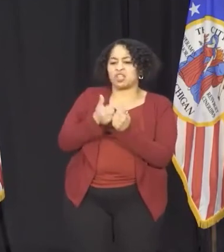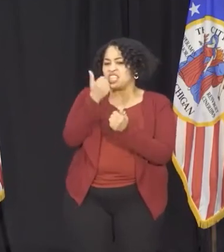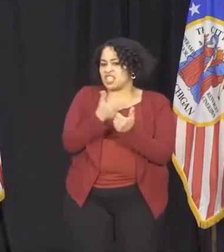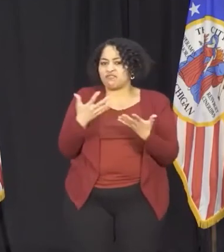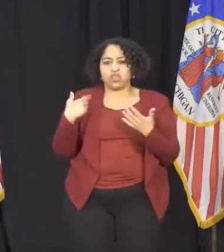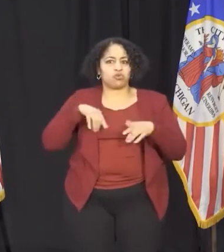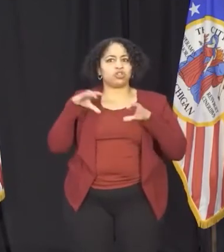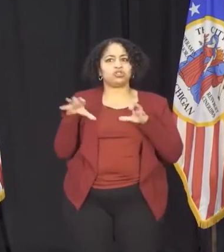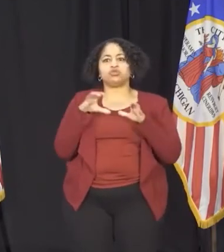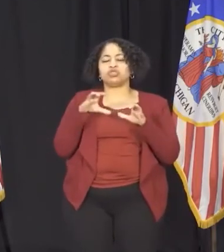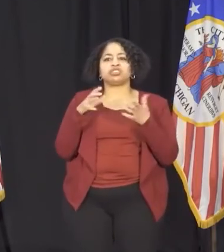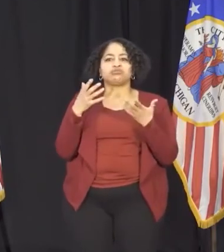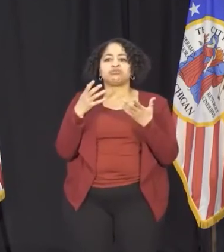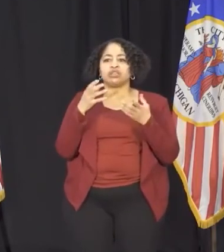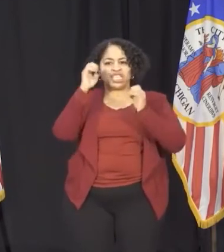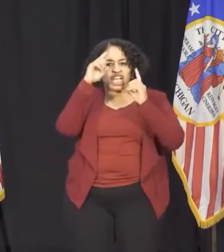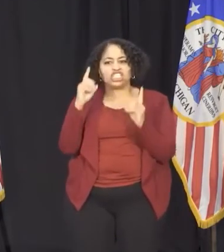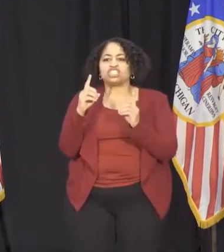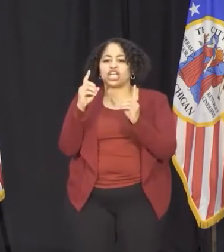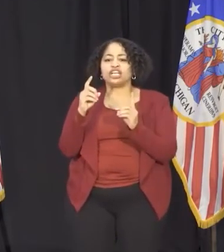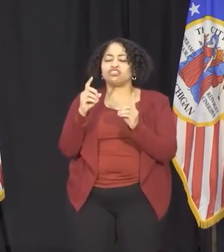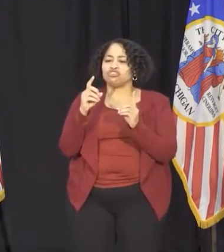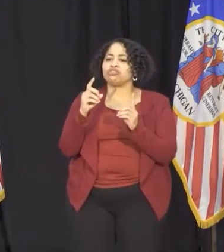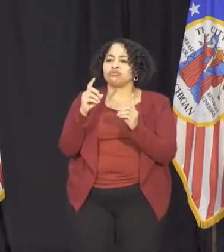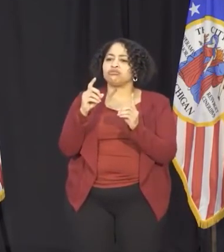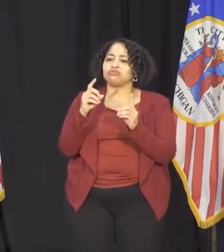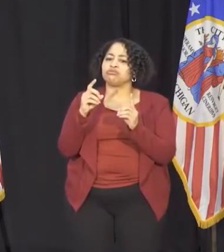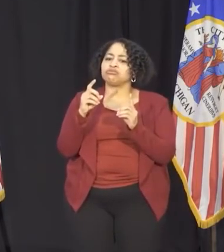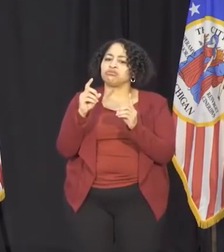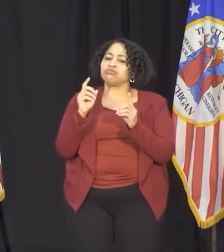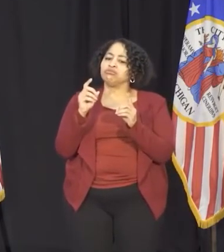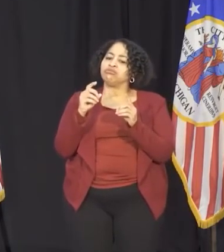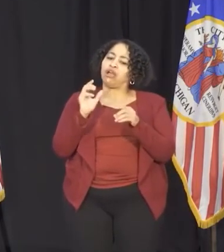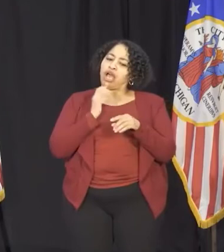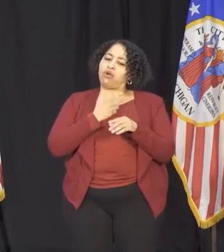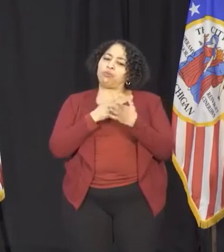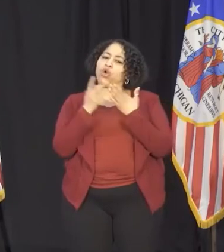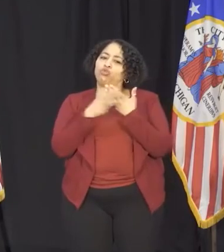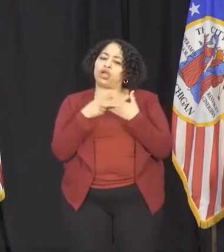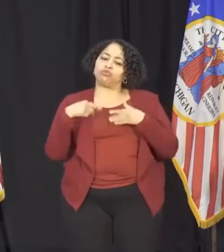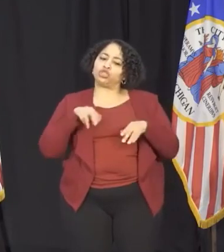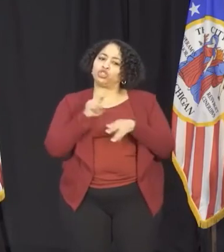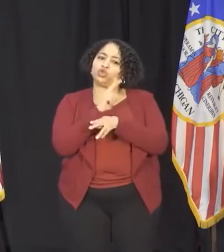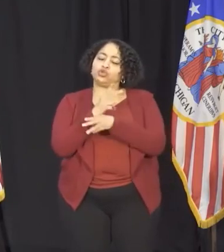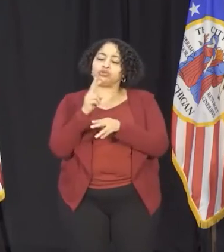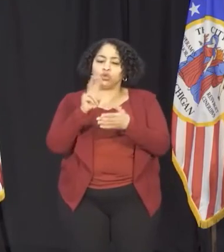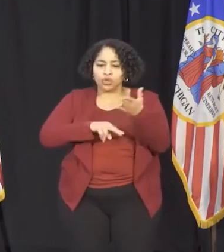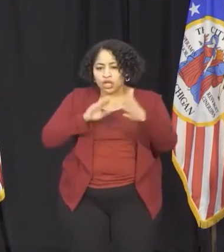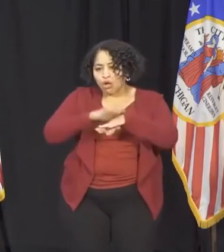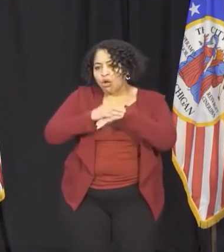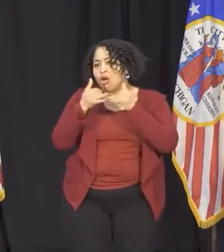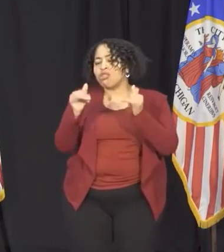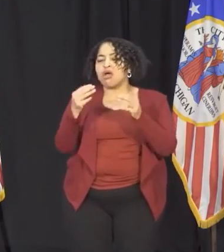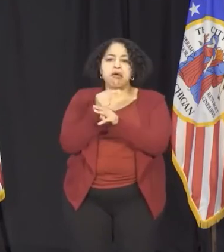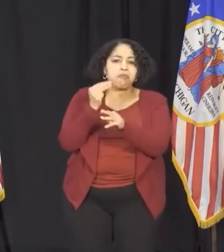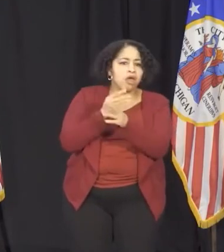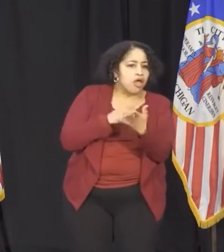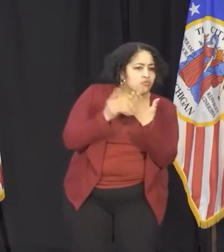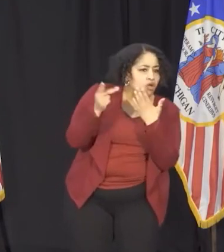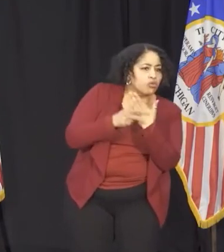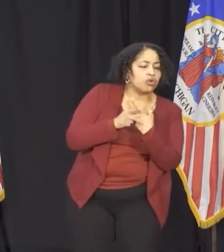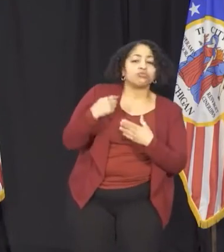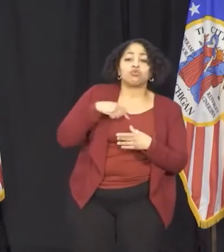with everything that we're doing in the education space. Reading online programs, math